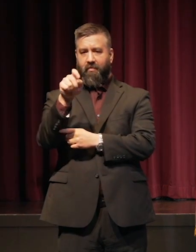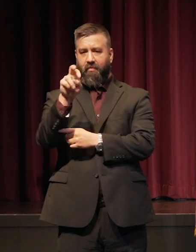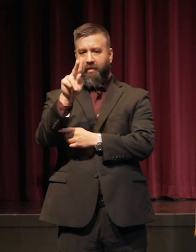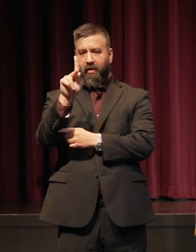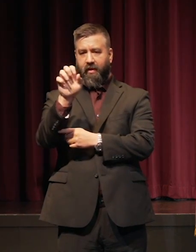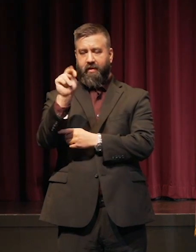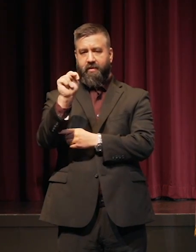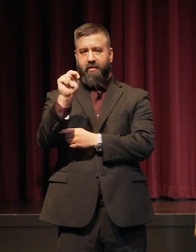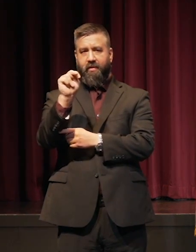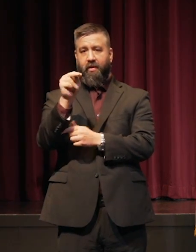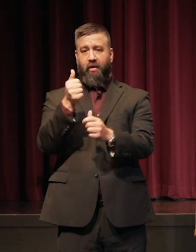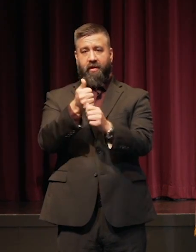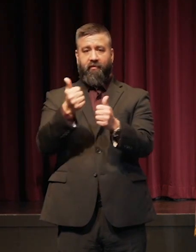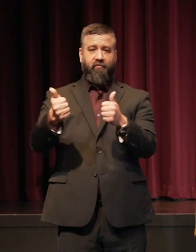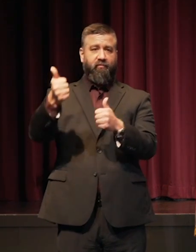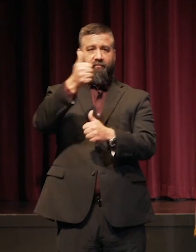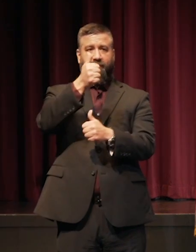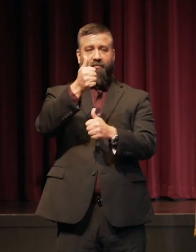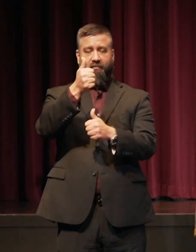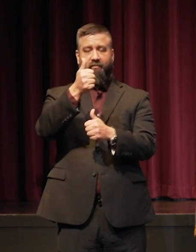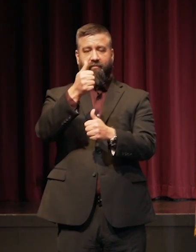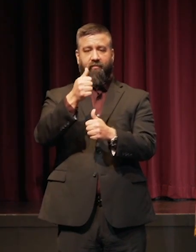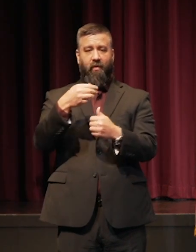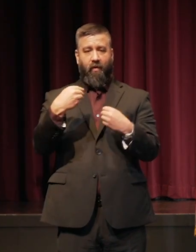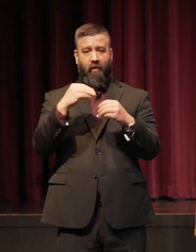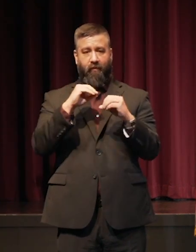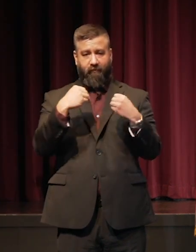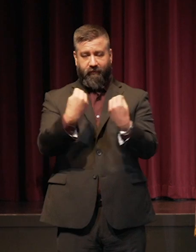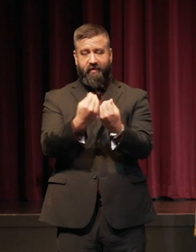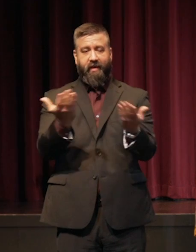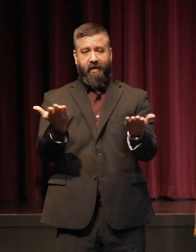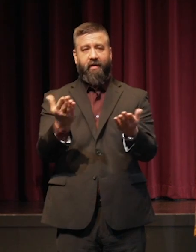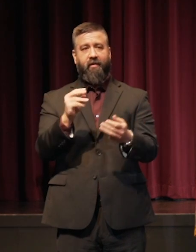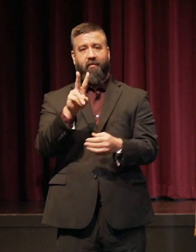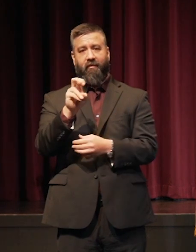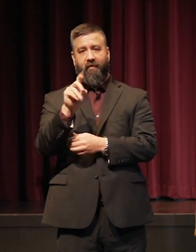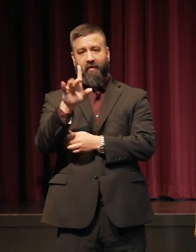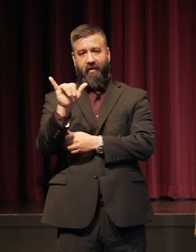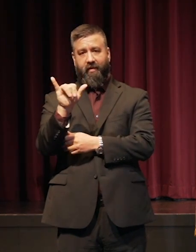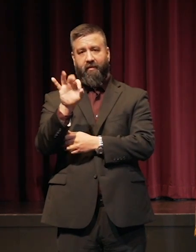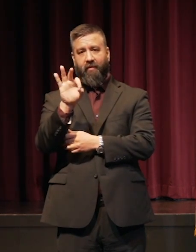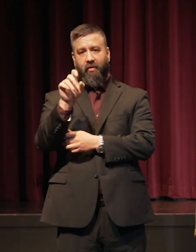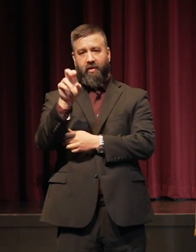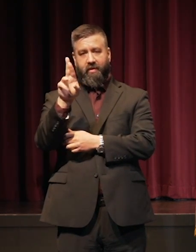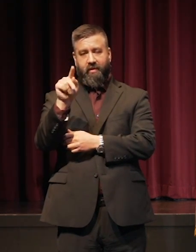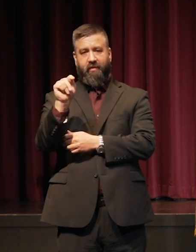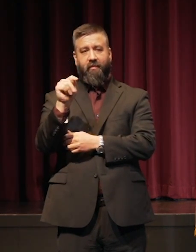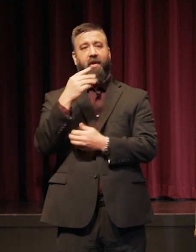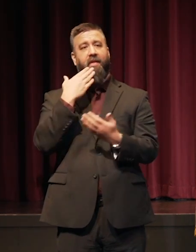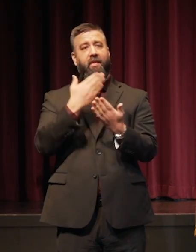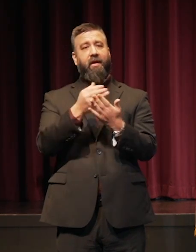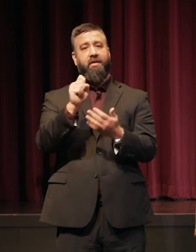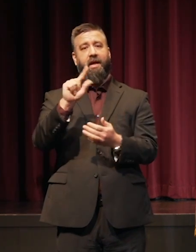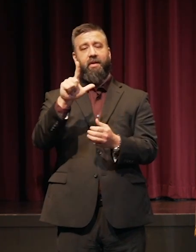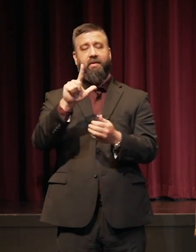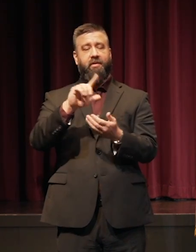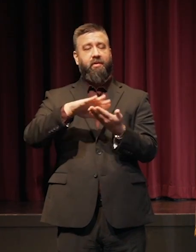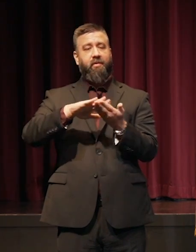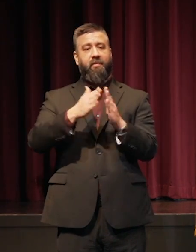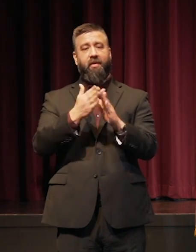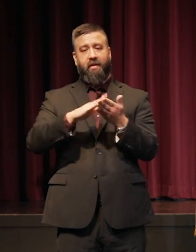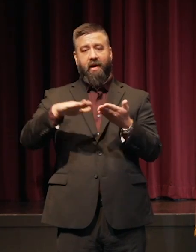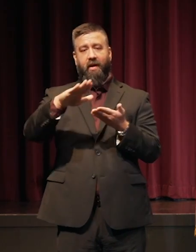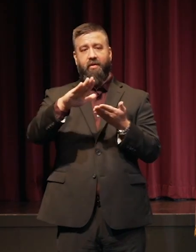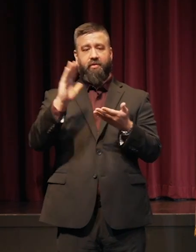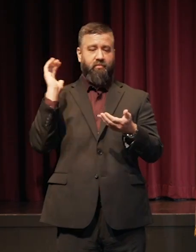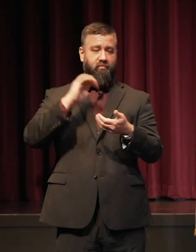Florissant Valley, for opening the campus to us today. Thanks to St. Louis County for reaching out to St. Louis Community College